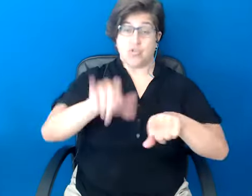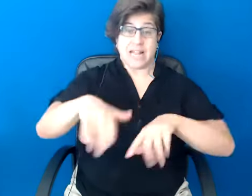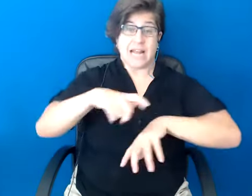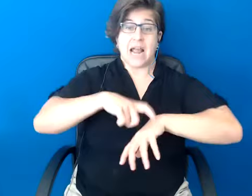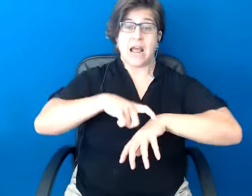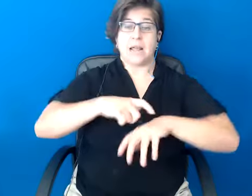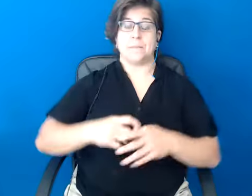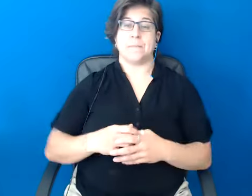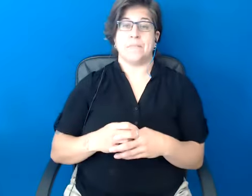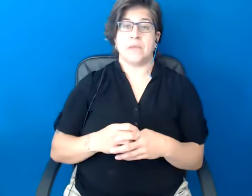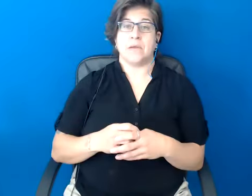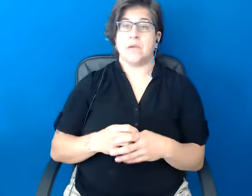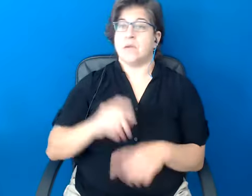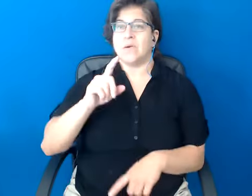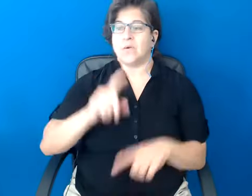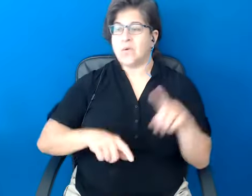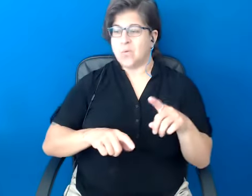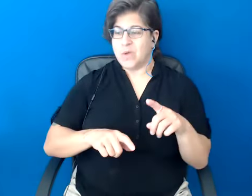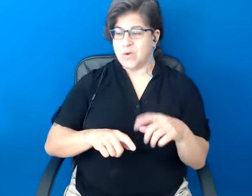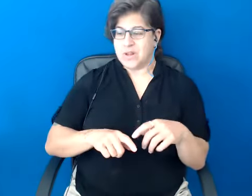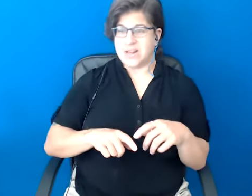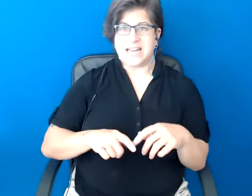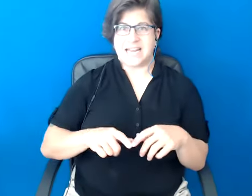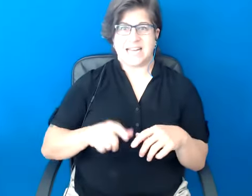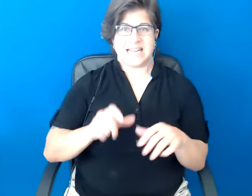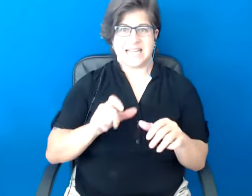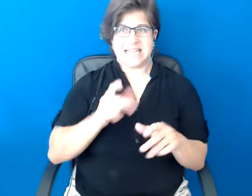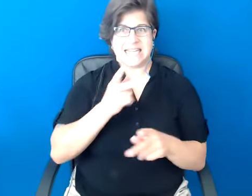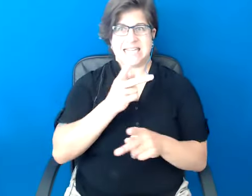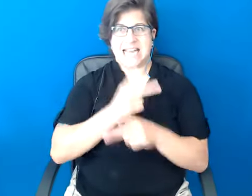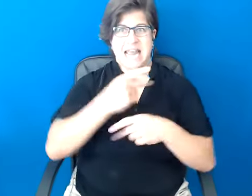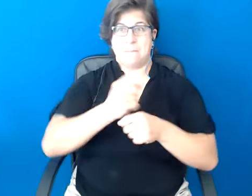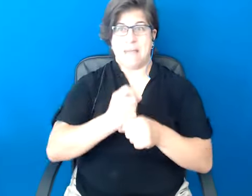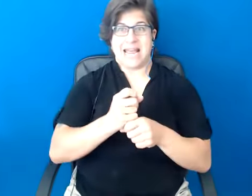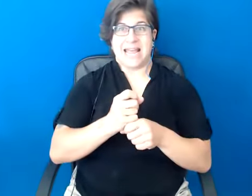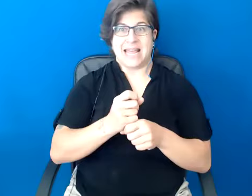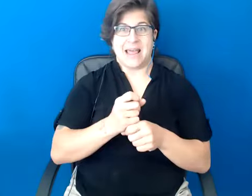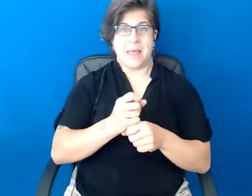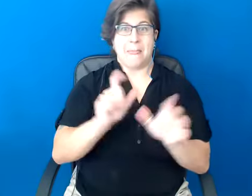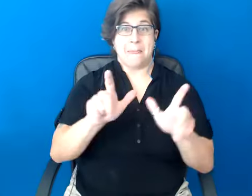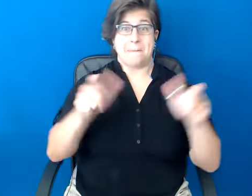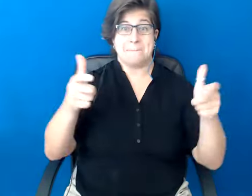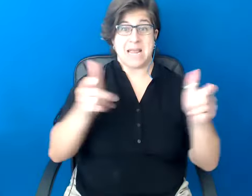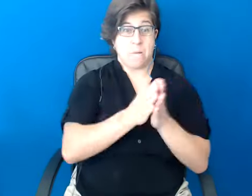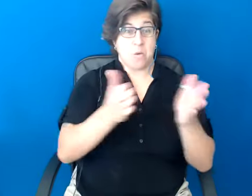II, and in fact flourished through that period of time to the point where we couldn't hardly